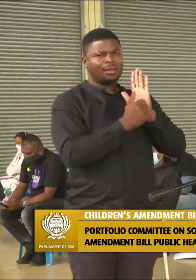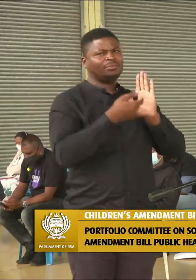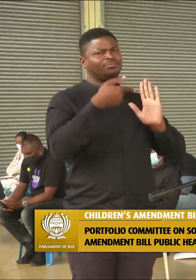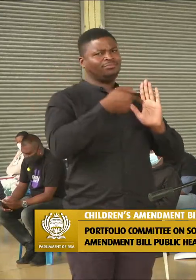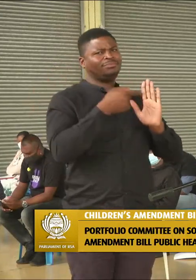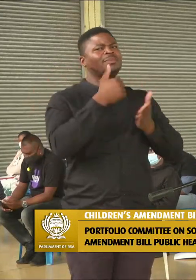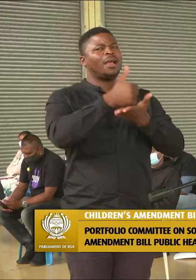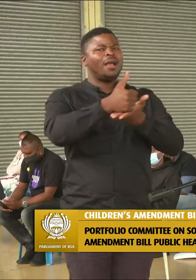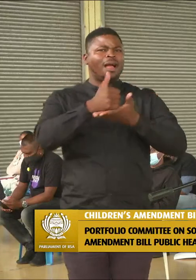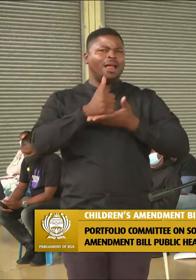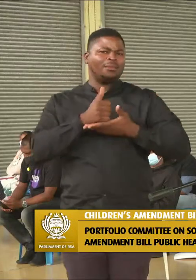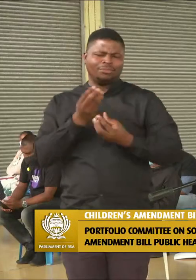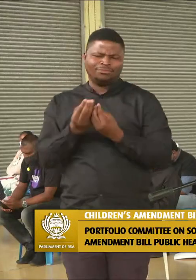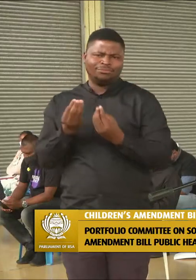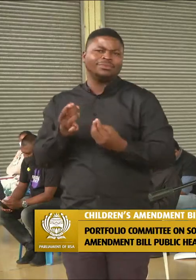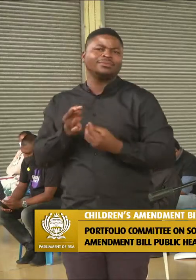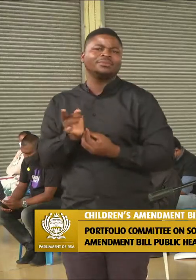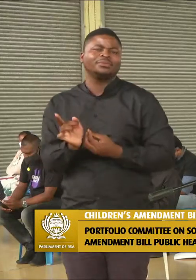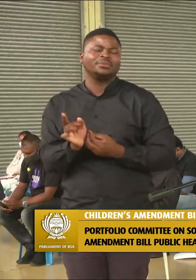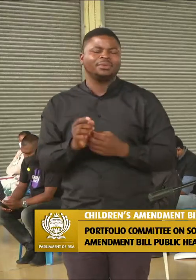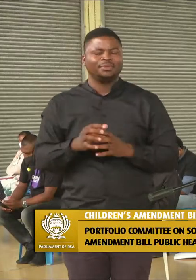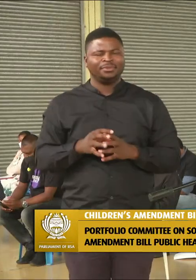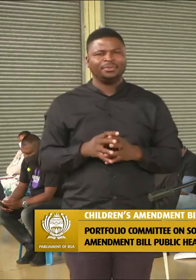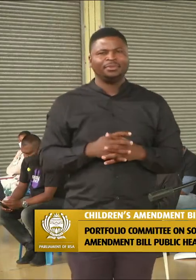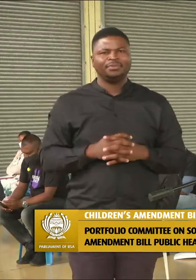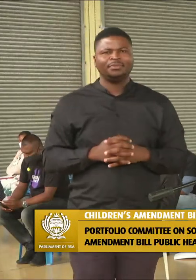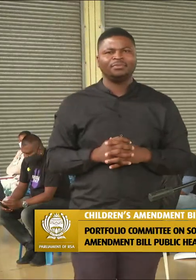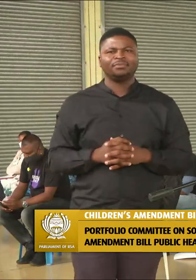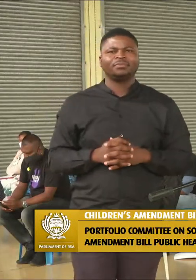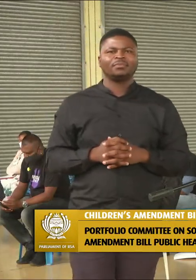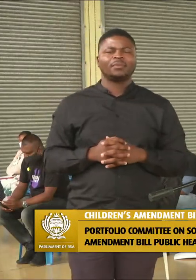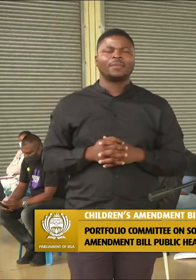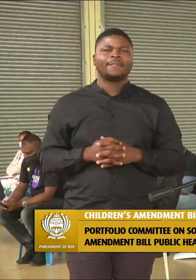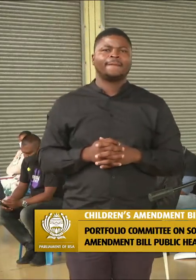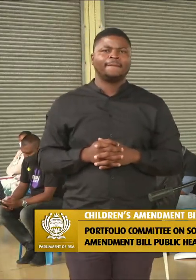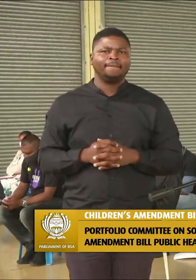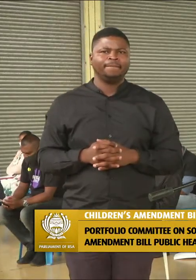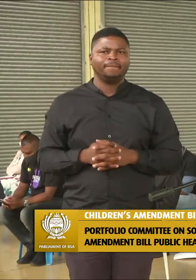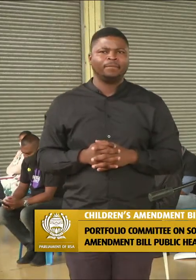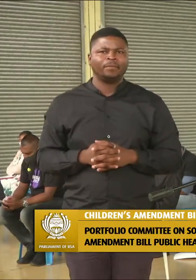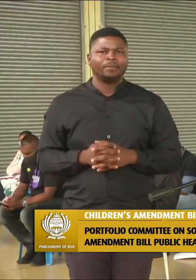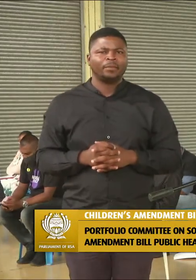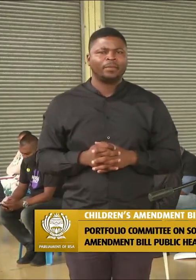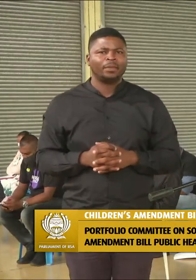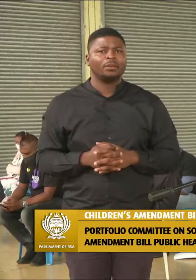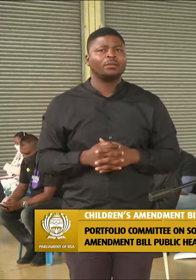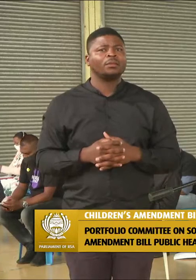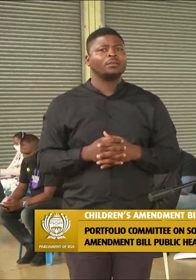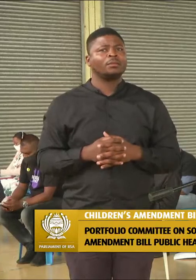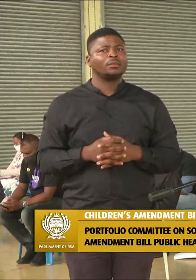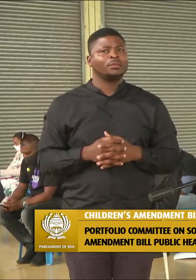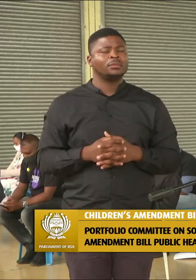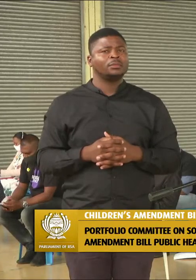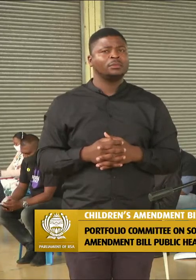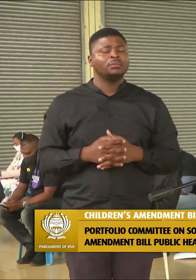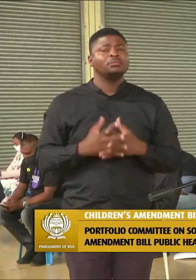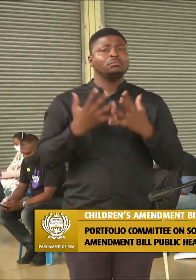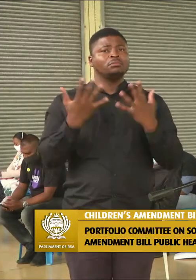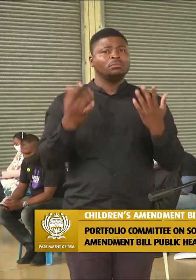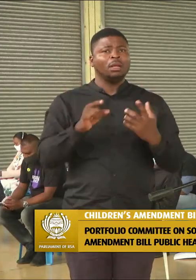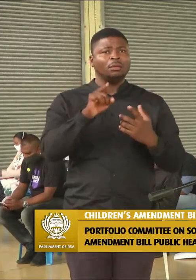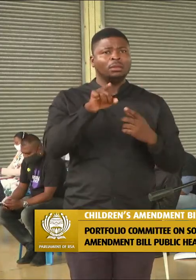such kids. La ngiyengibona khona kukhona i-challenge ila khona makuzofika ubaba wengane ezofuna ukwenzela